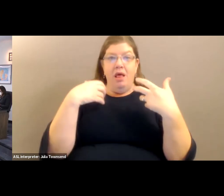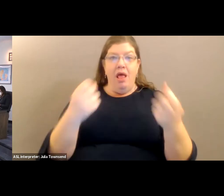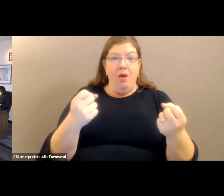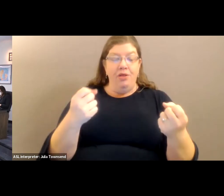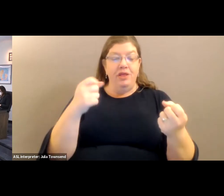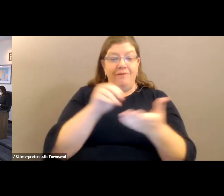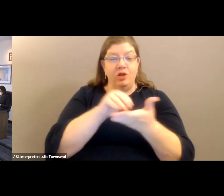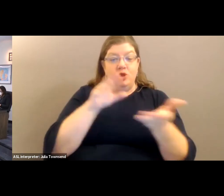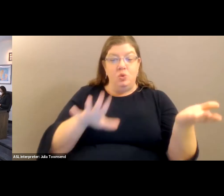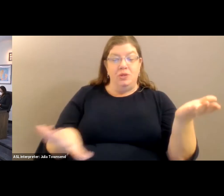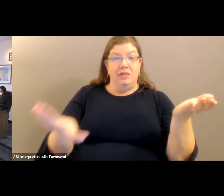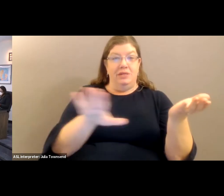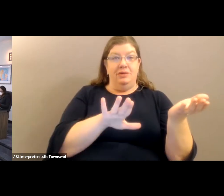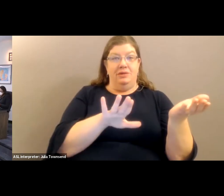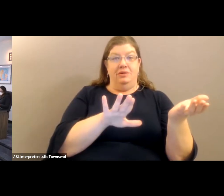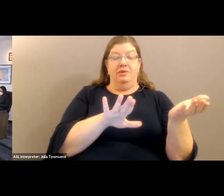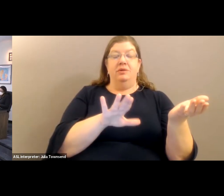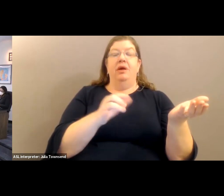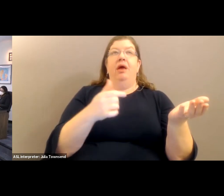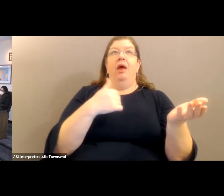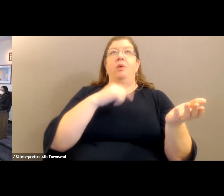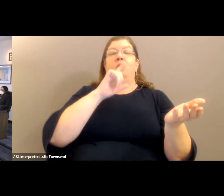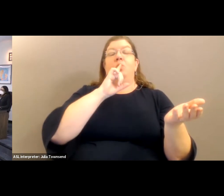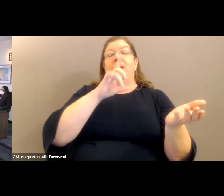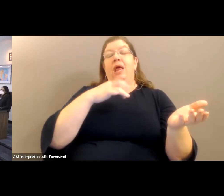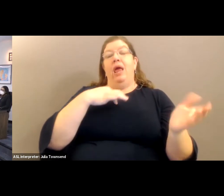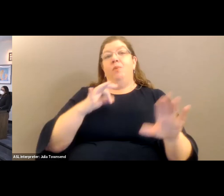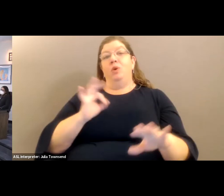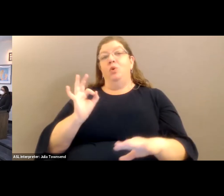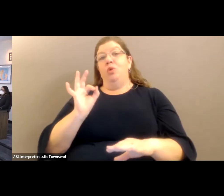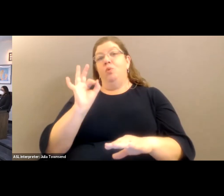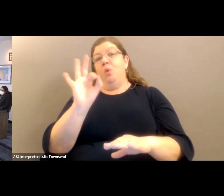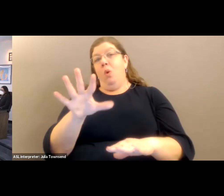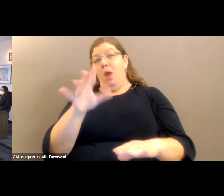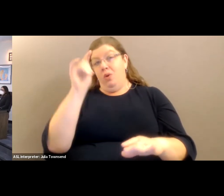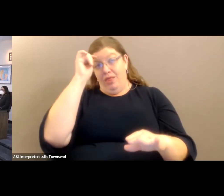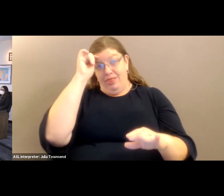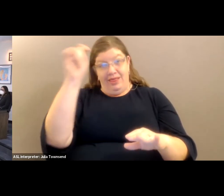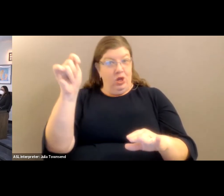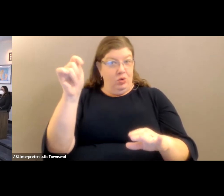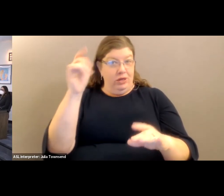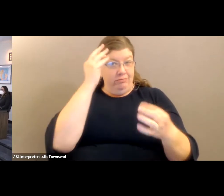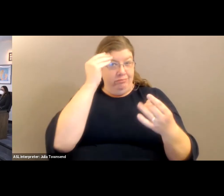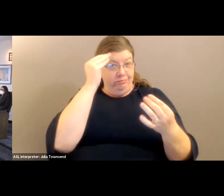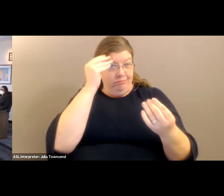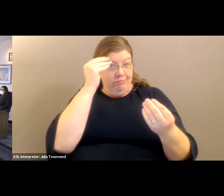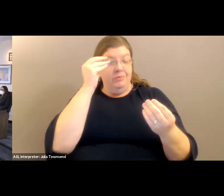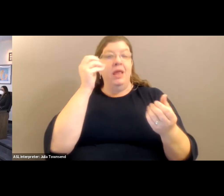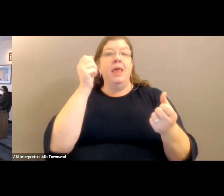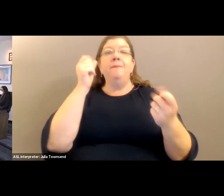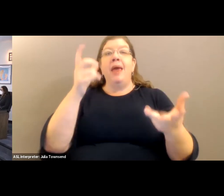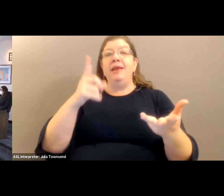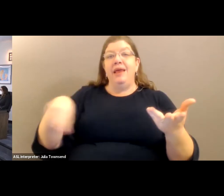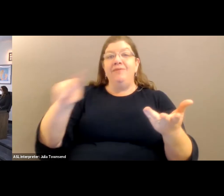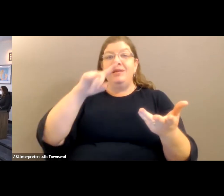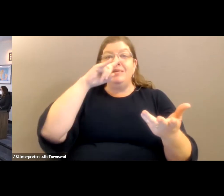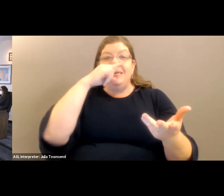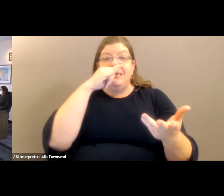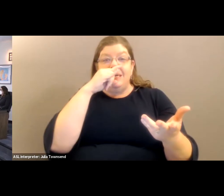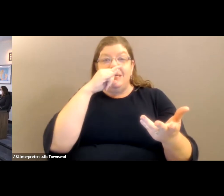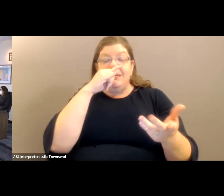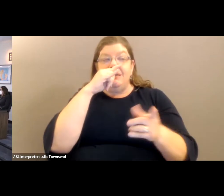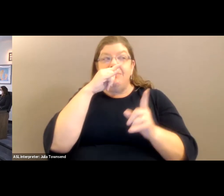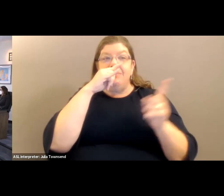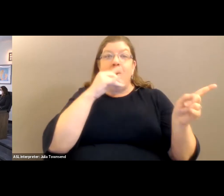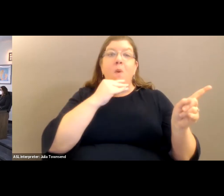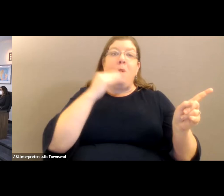the students. I'm going to really throw out a theory that a lot of these kids have situations at